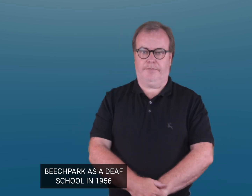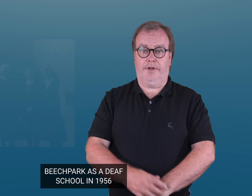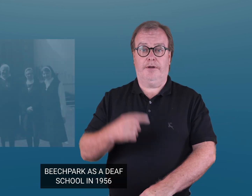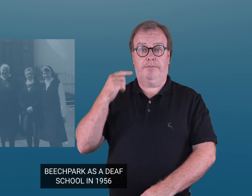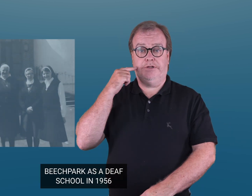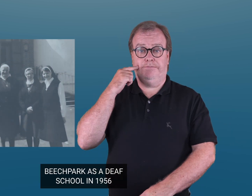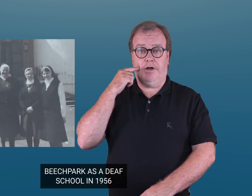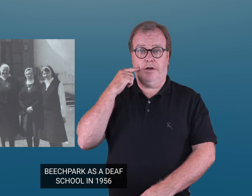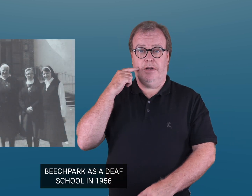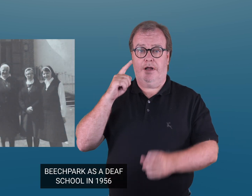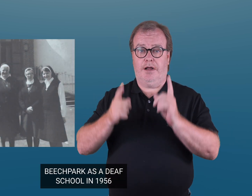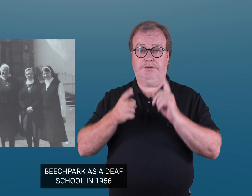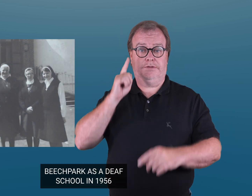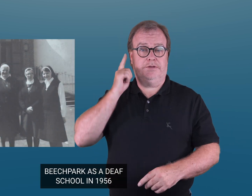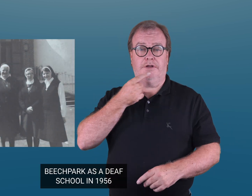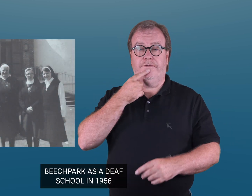Beechpark as a deaf school in 1956.